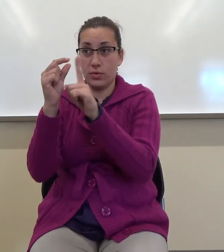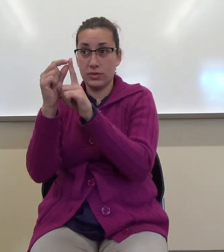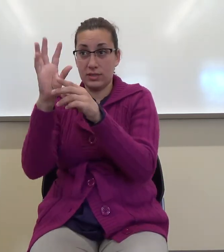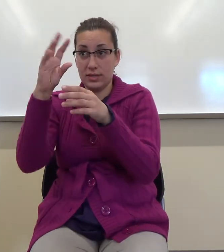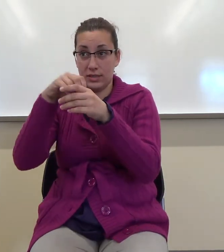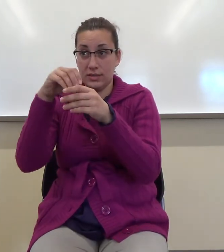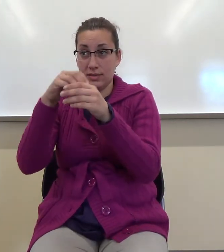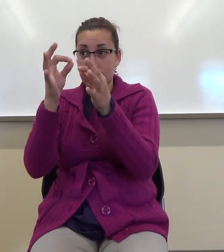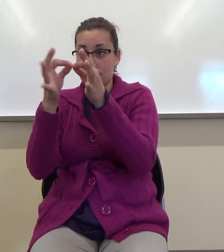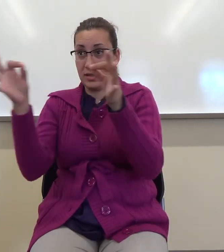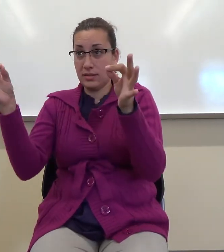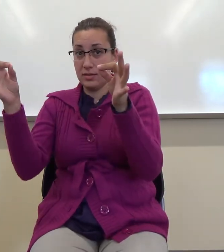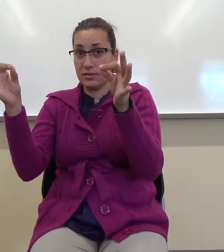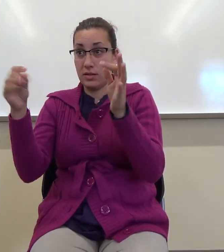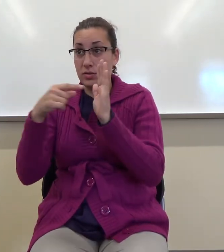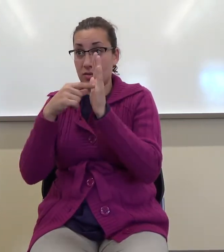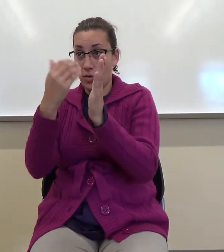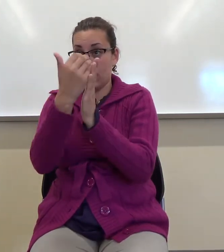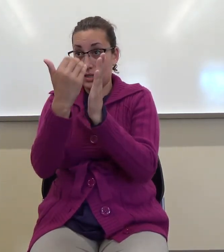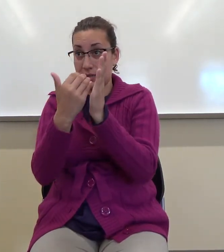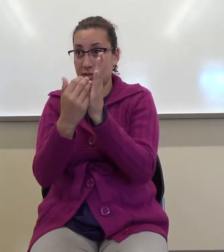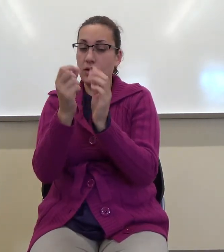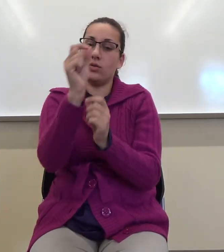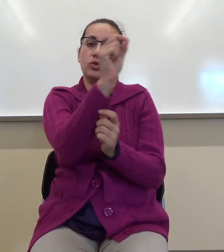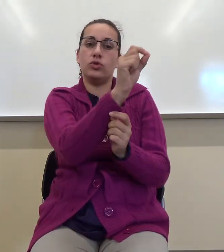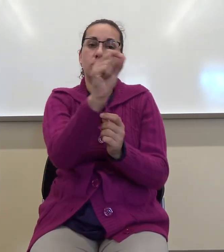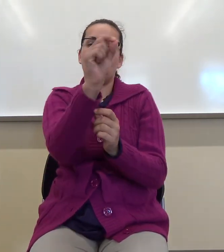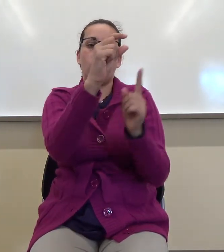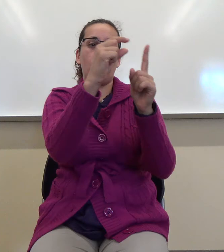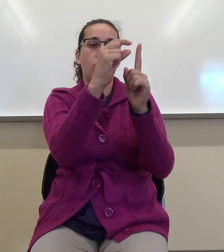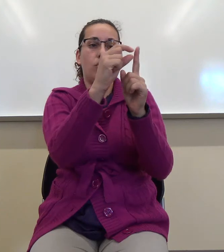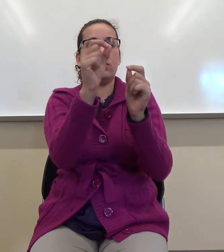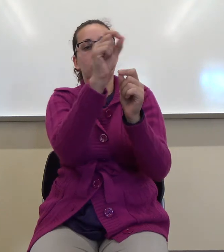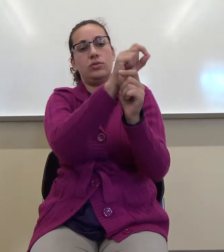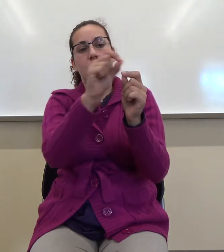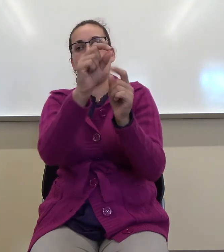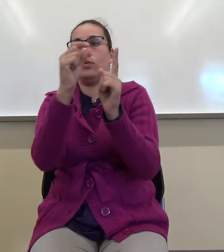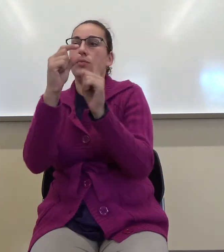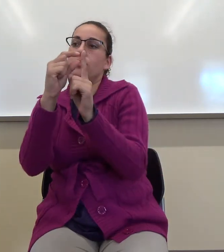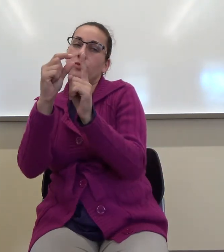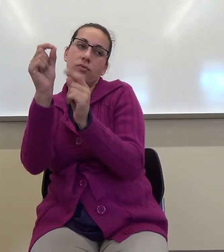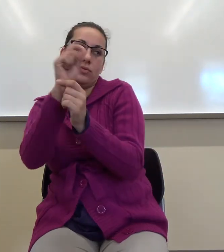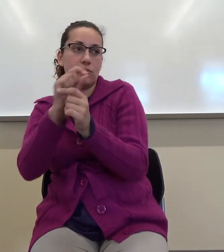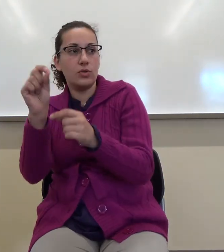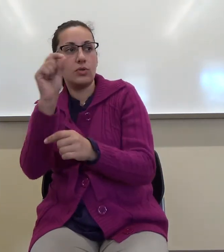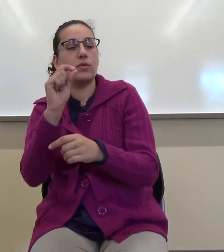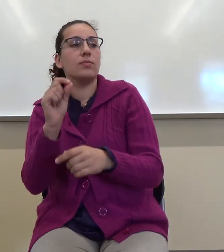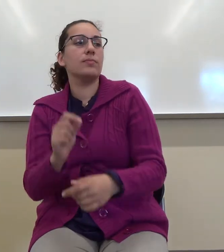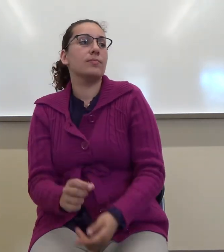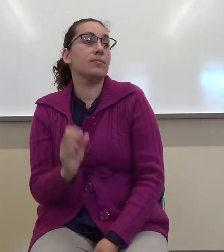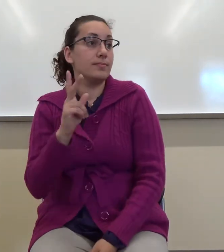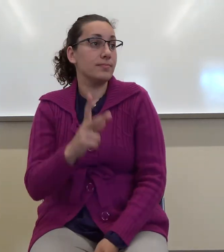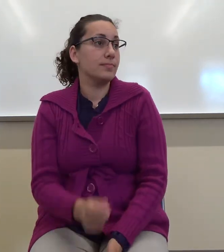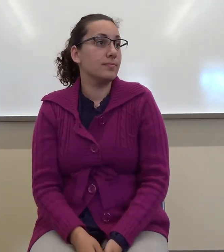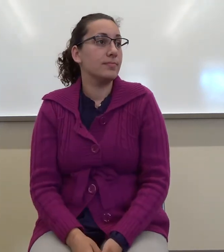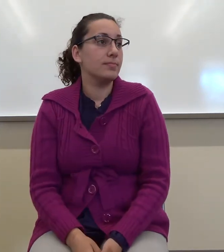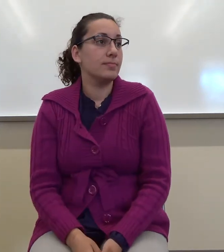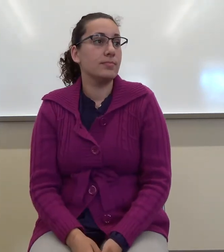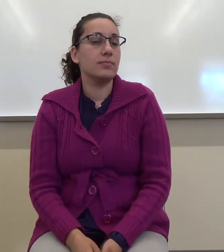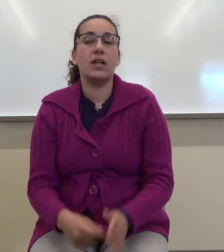that indicate a list. Whoops, that's a subject-verb disagreement. Okay? Now these